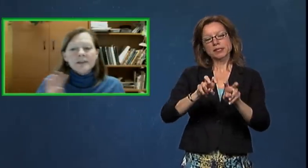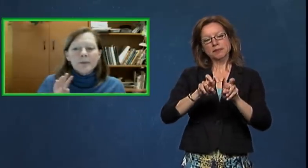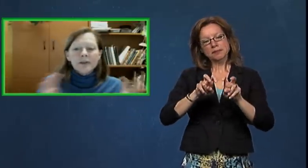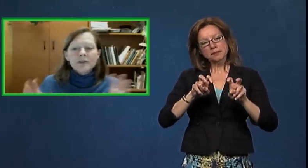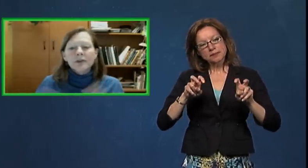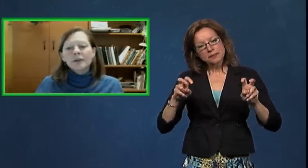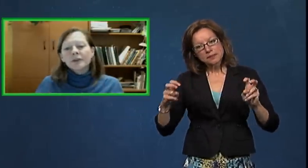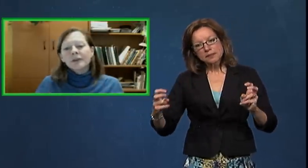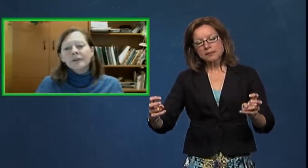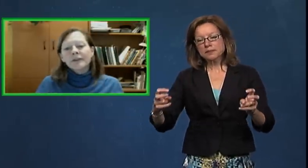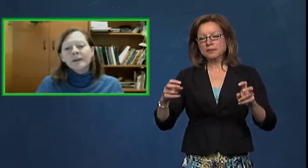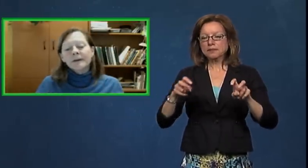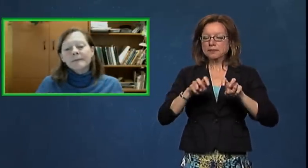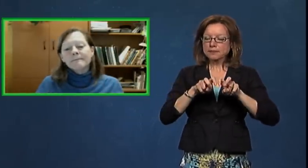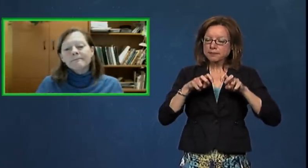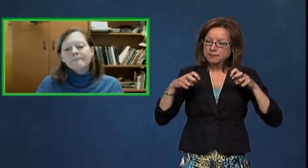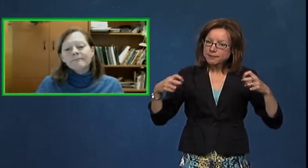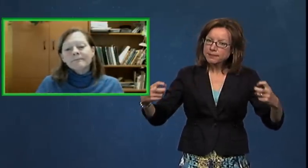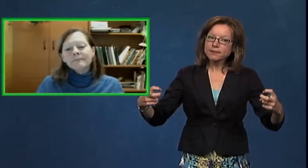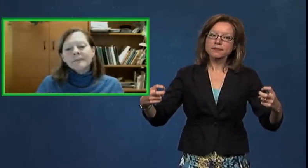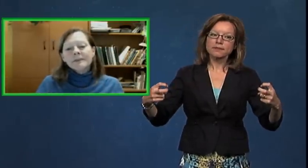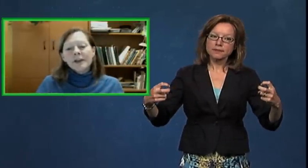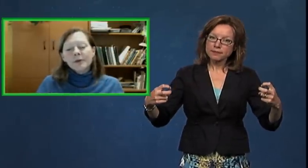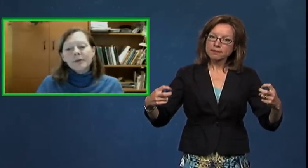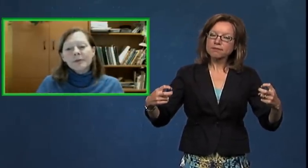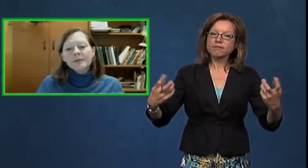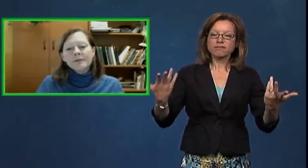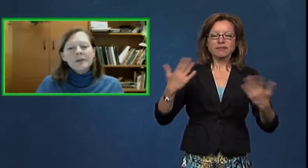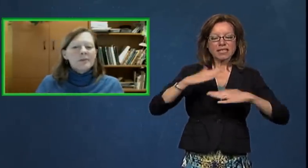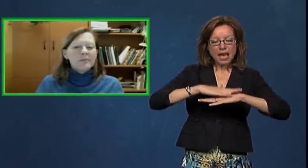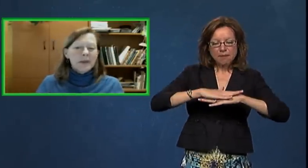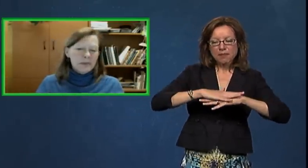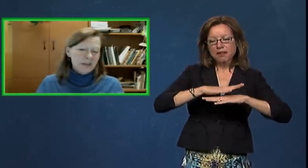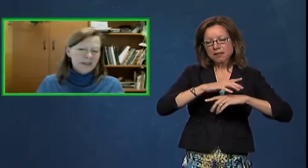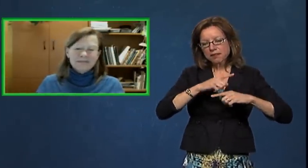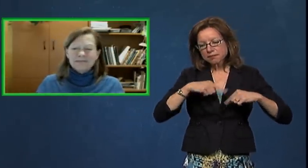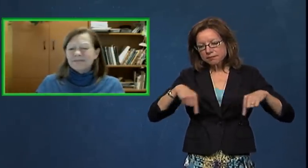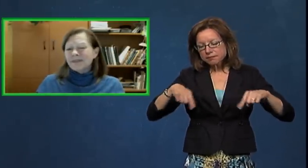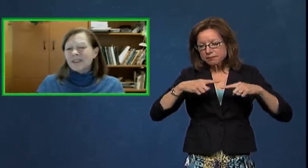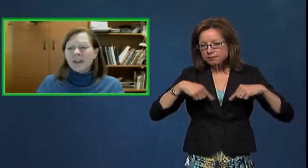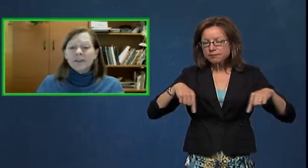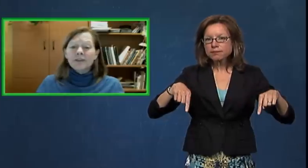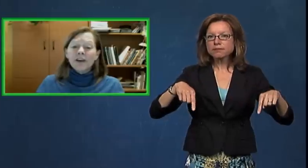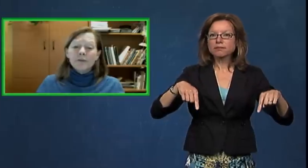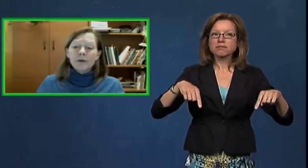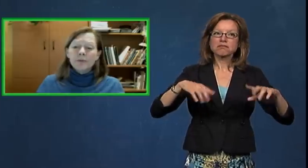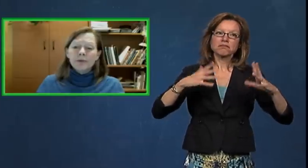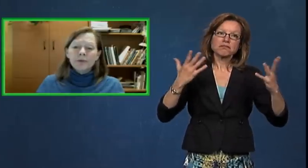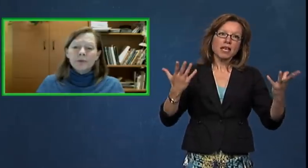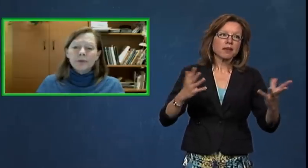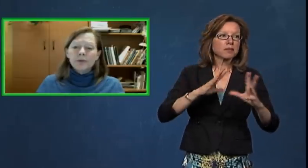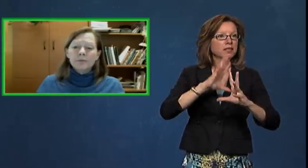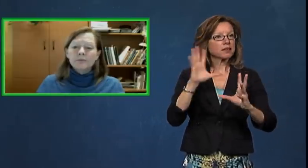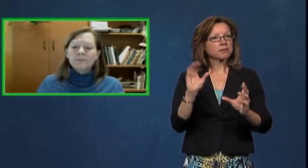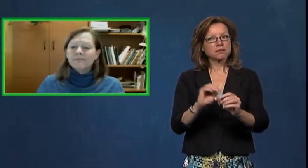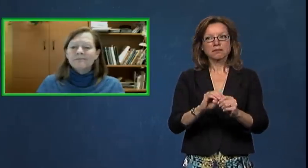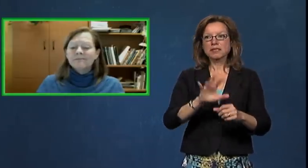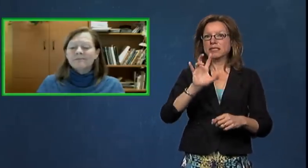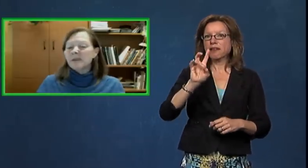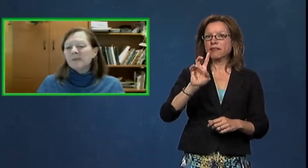slight semicircle of tables, maybe 75 people in the